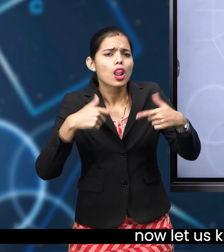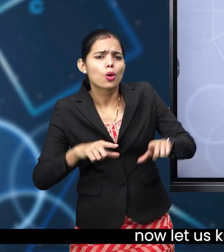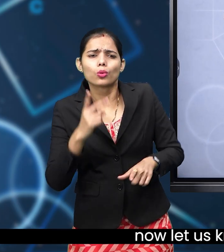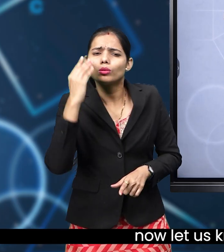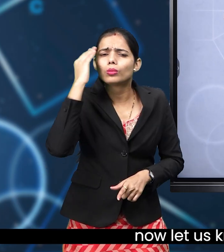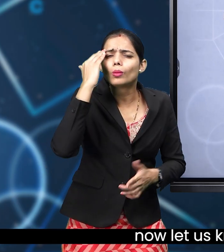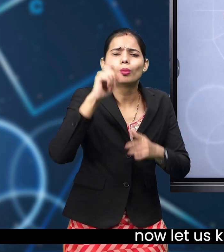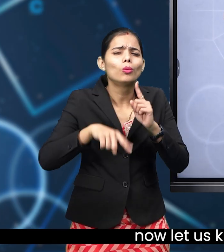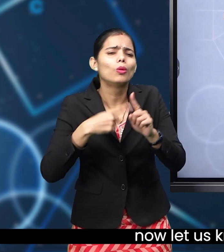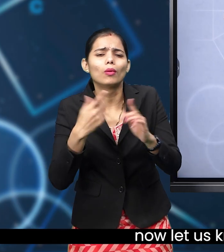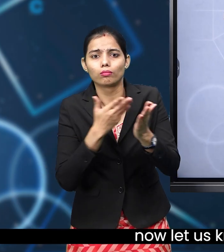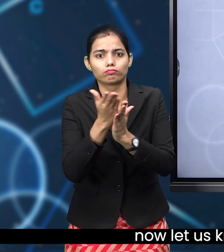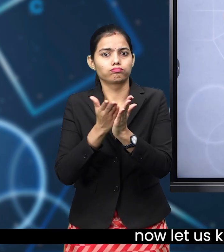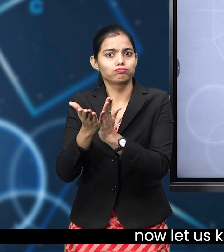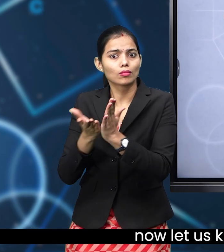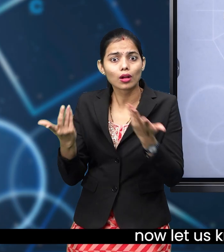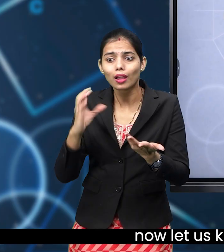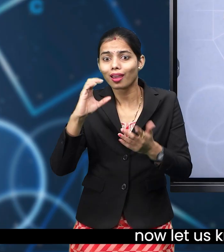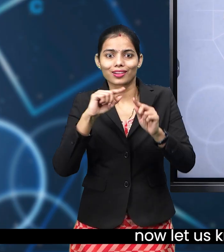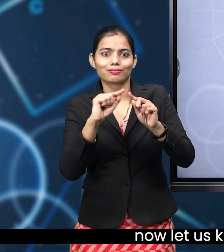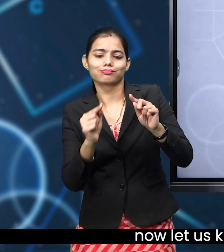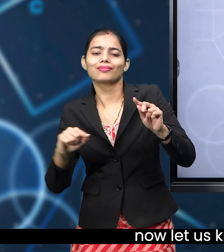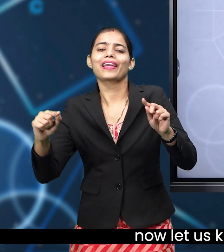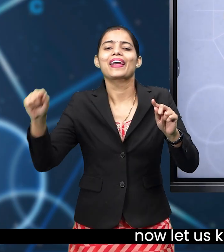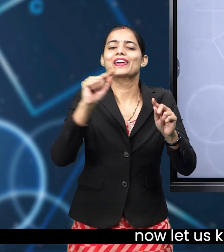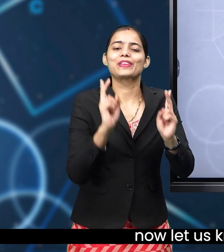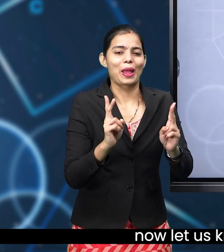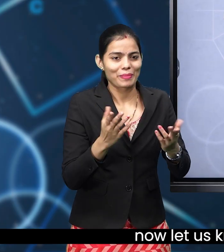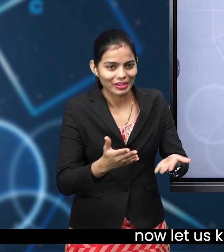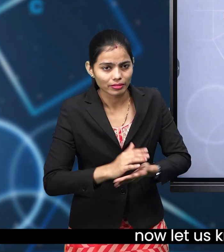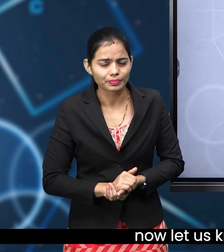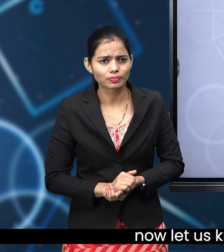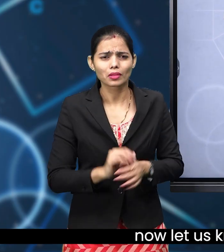Now let us know about types of curves.